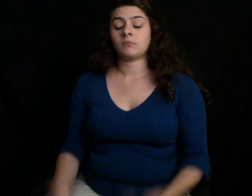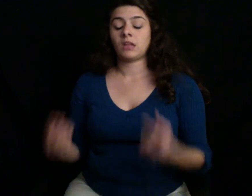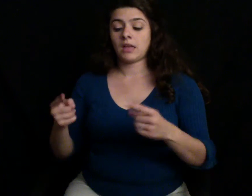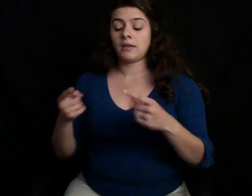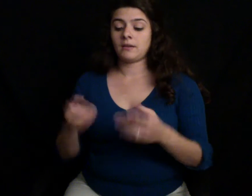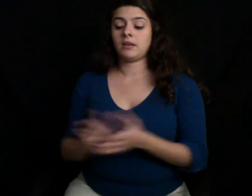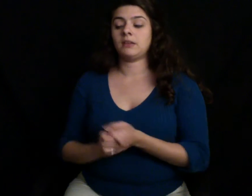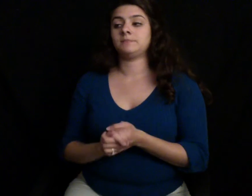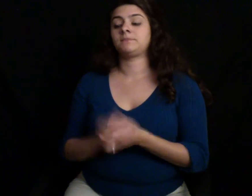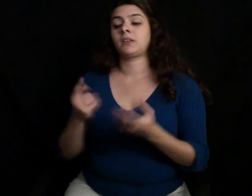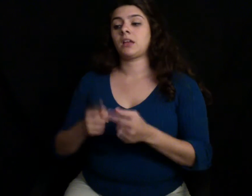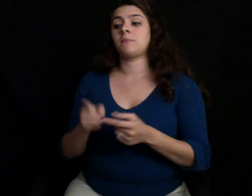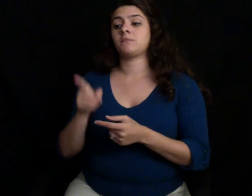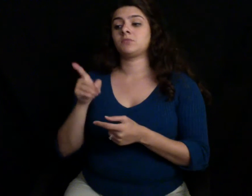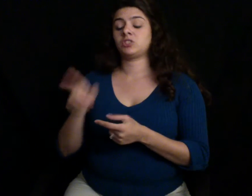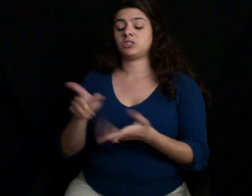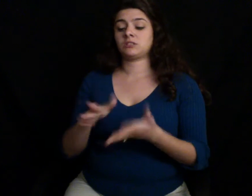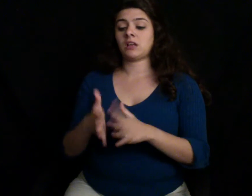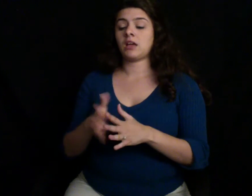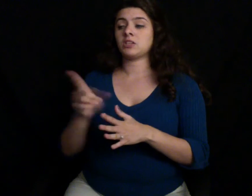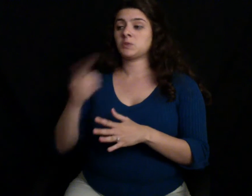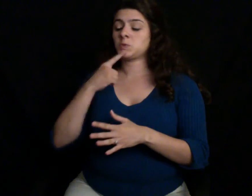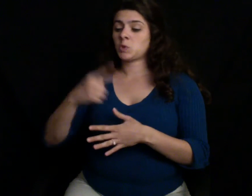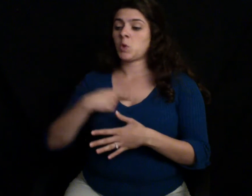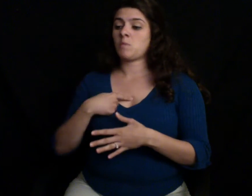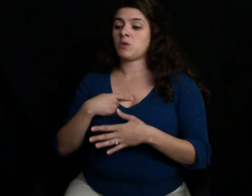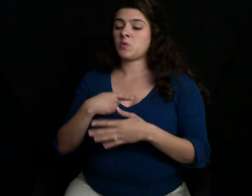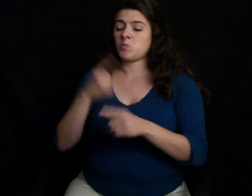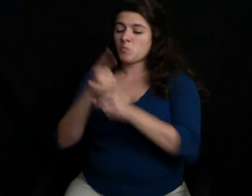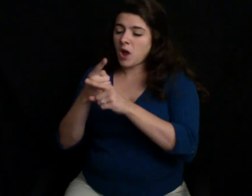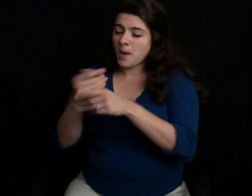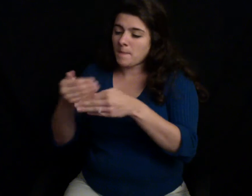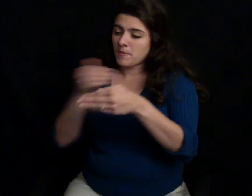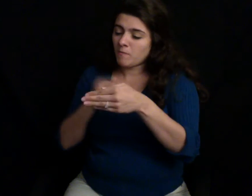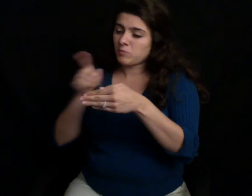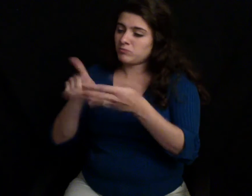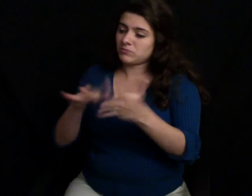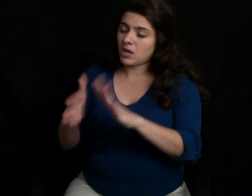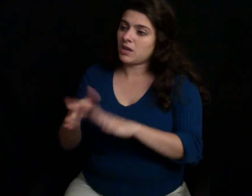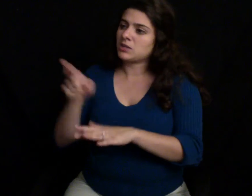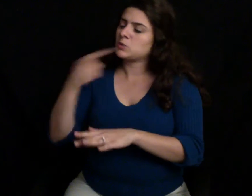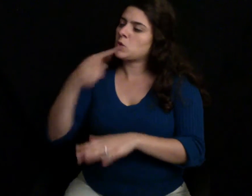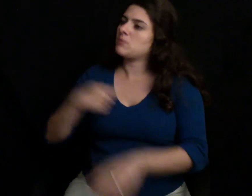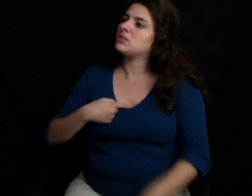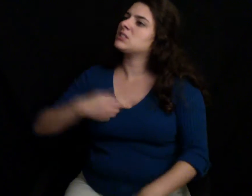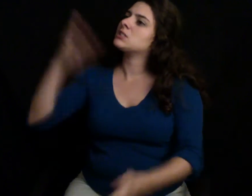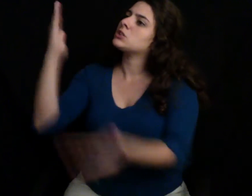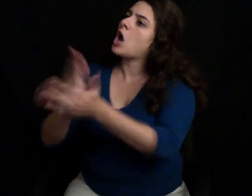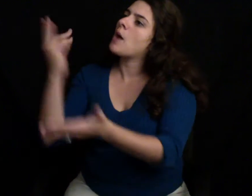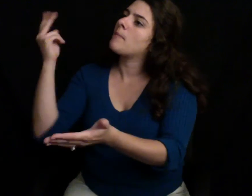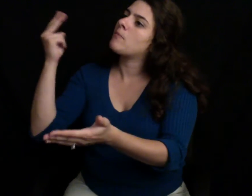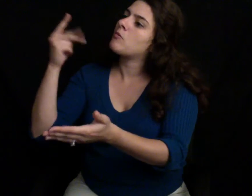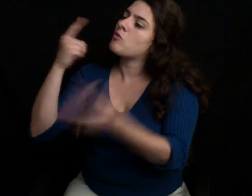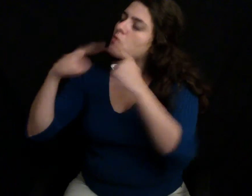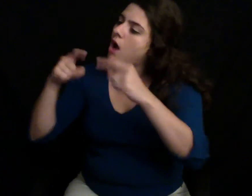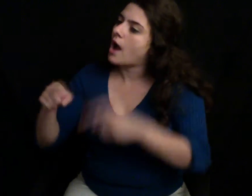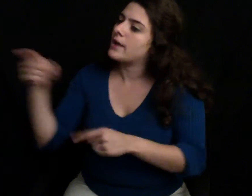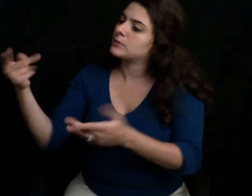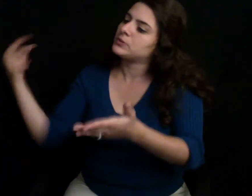passed, she said, right before she passed, last time I spoke to her, she said, stop crying, get your ass up, stand on your 2 feet,